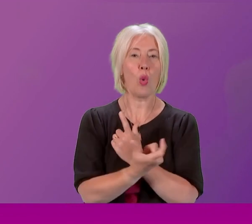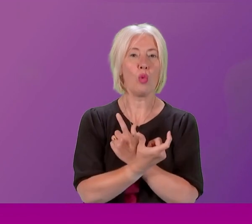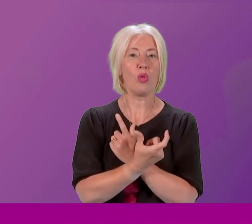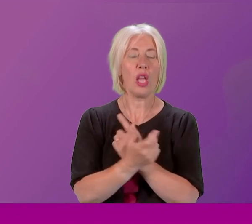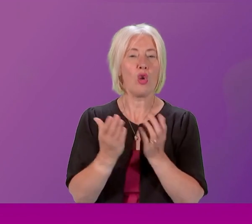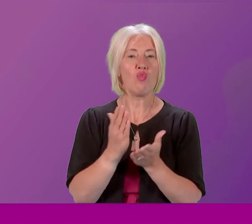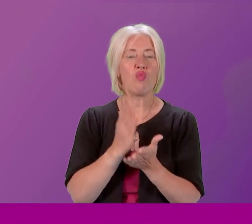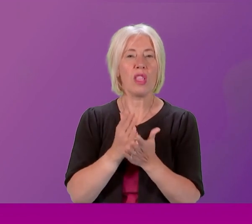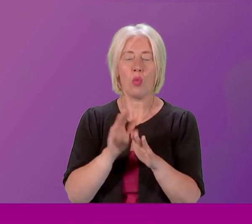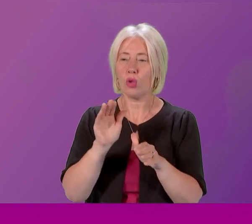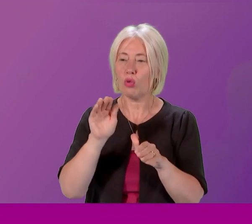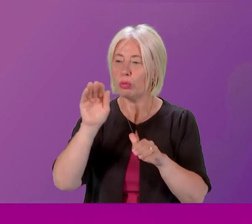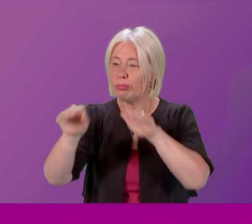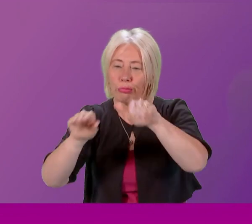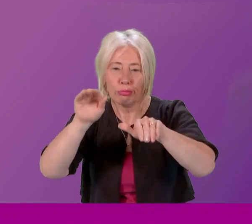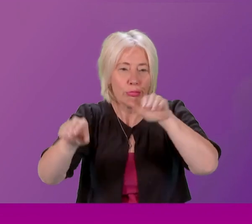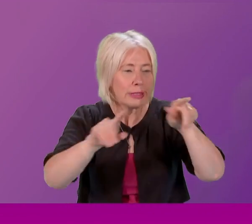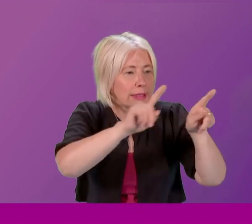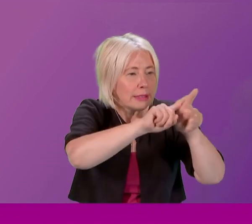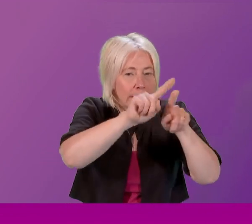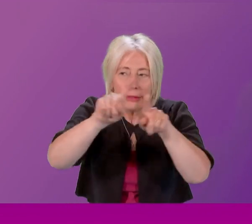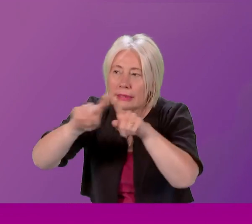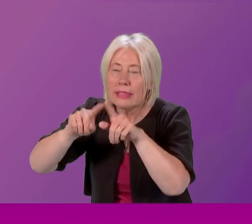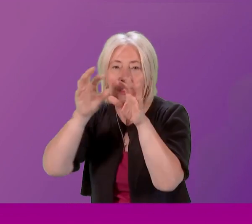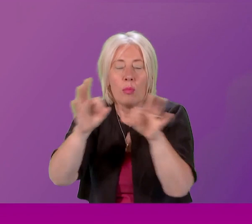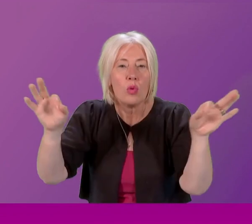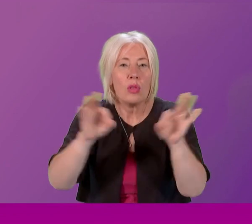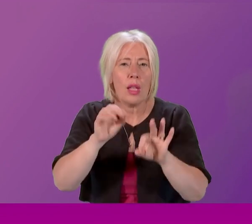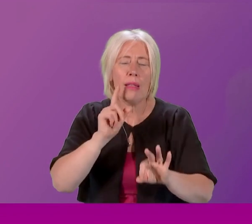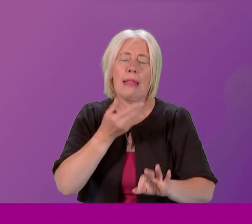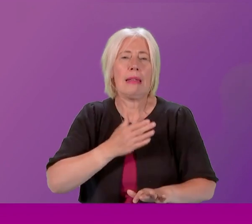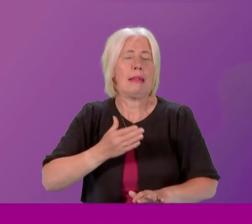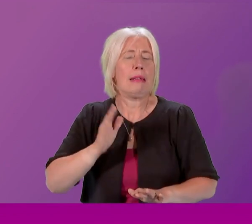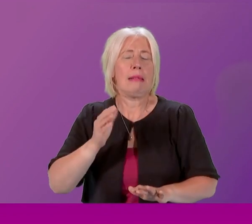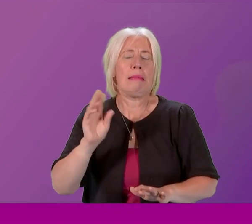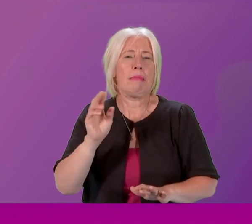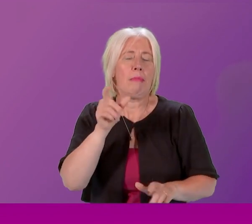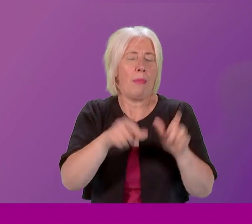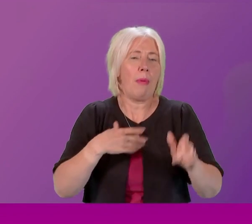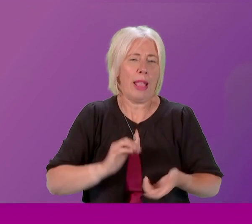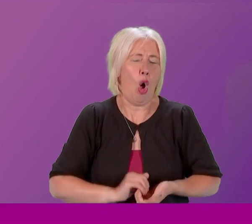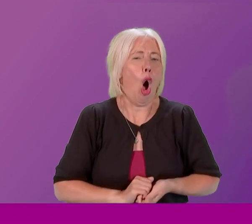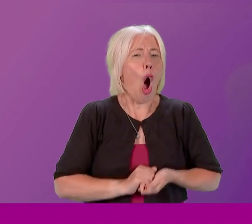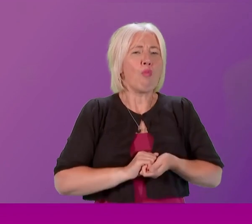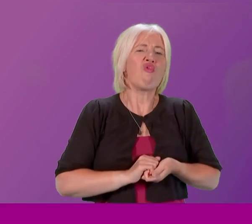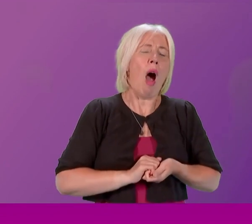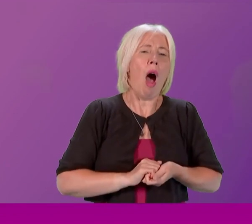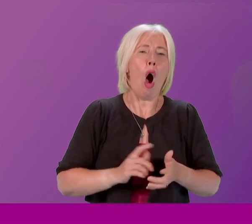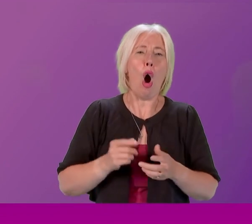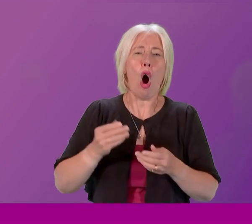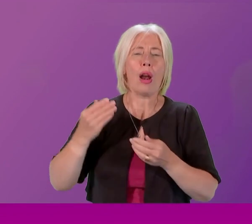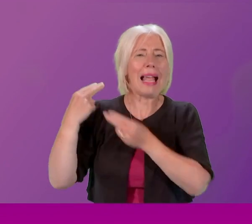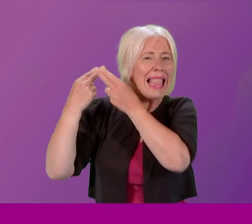likes to reach out to different aspects of music. Some people like opera, some people like classical, some people love to see, you know, a